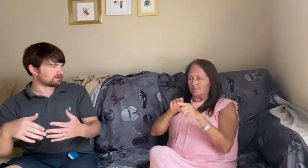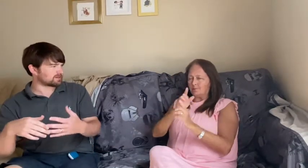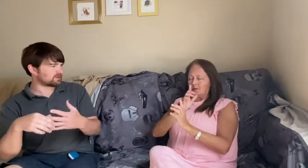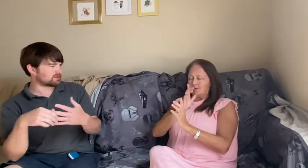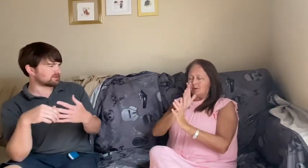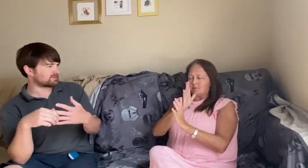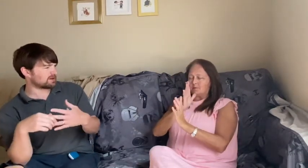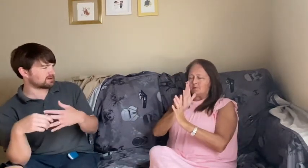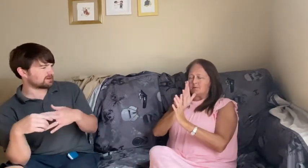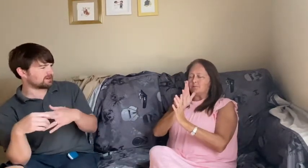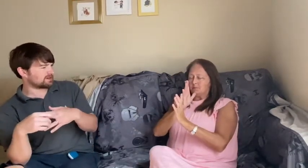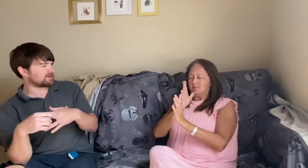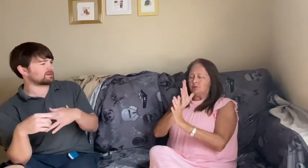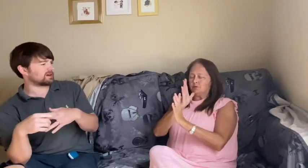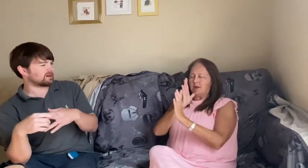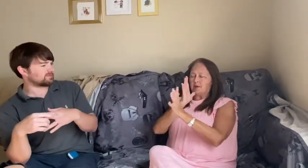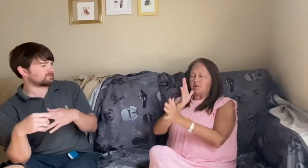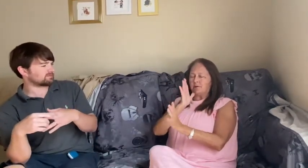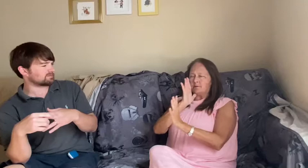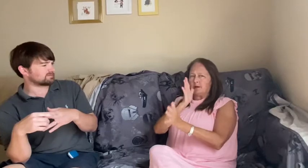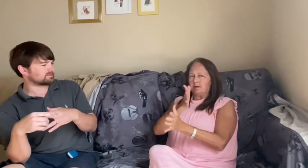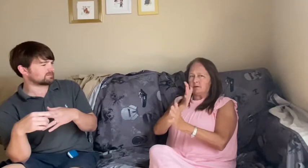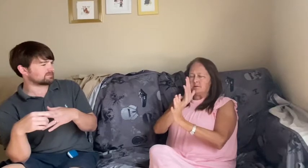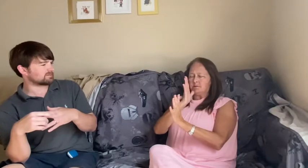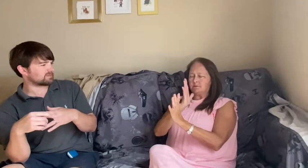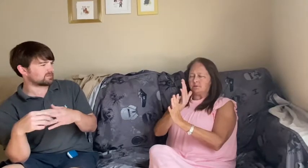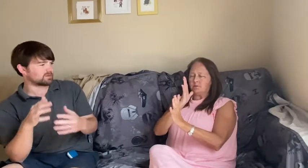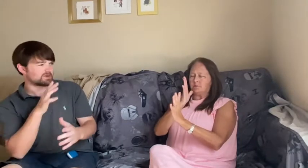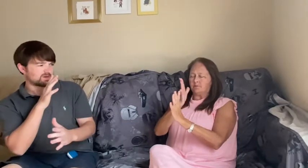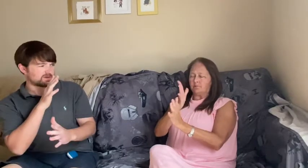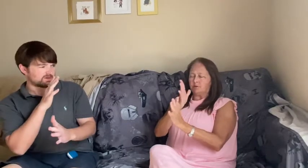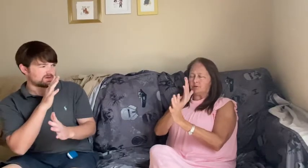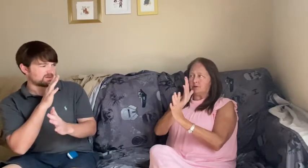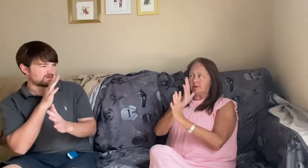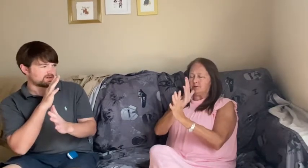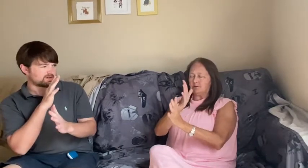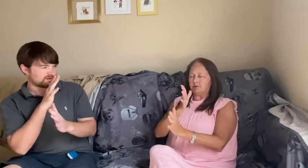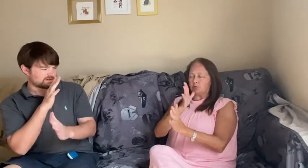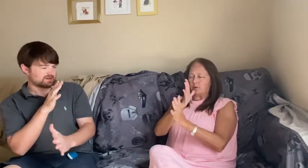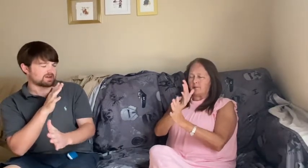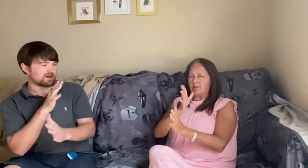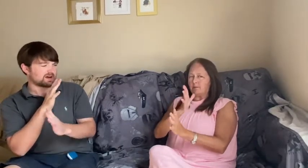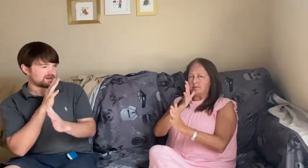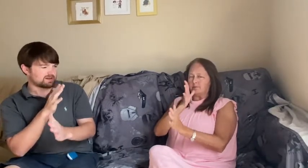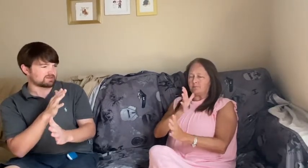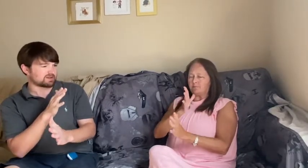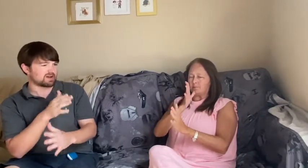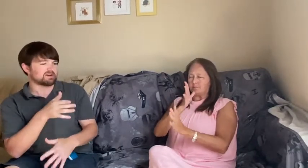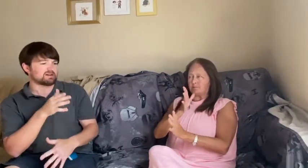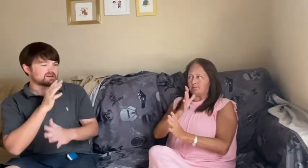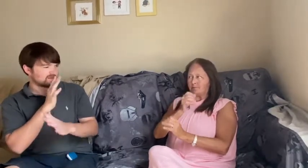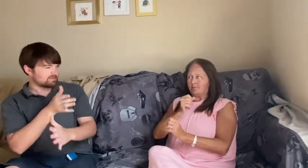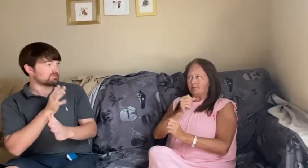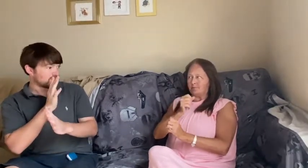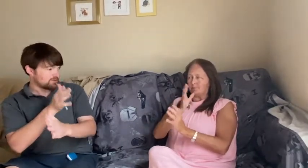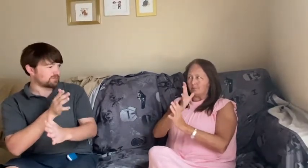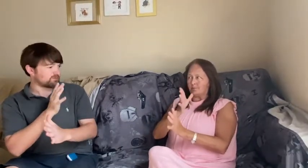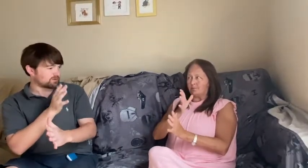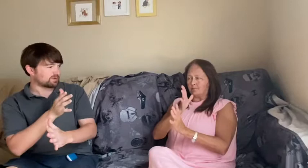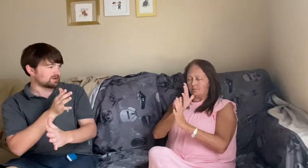it close to mother? You just add another hand to the first hand, so that's grandmother. Got it. Okay, and move it forward. Move